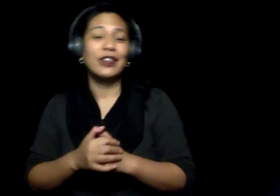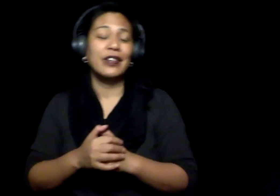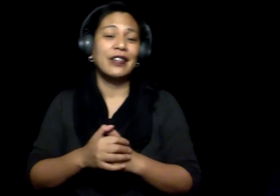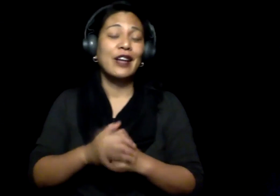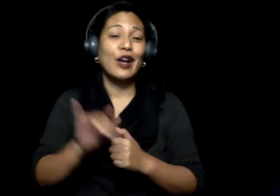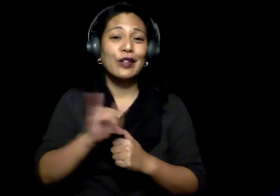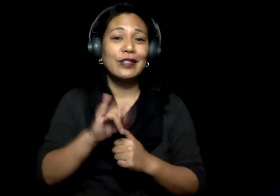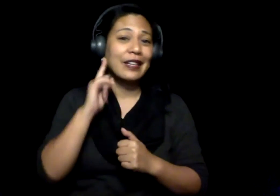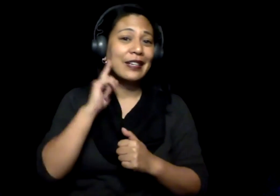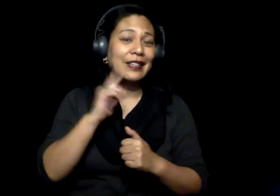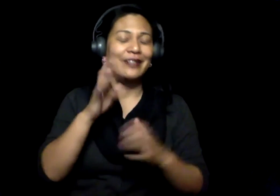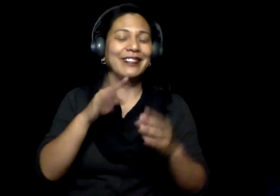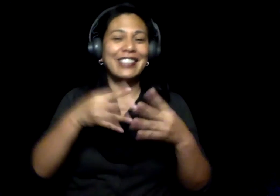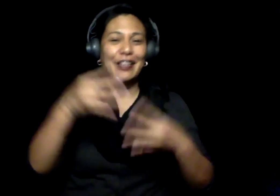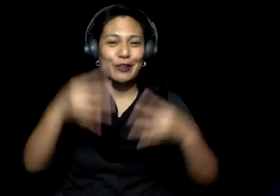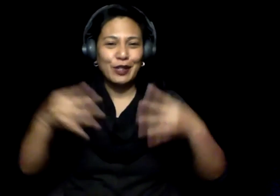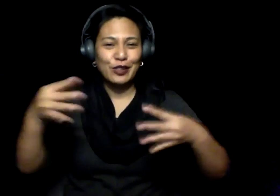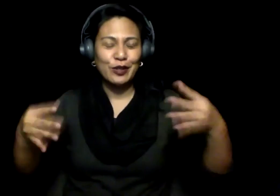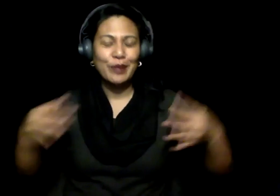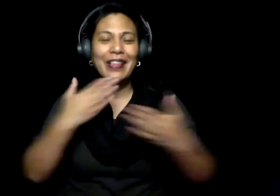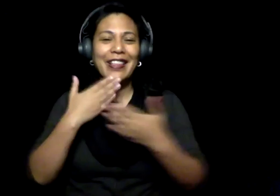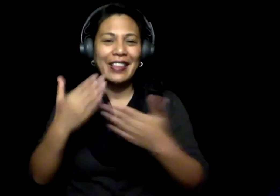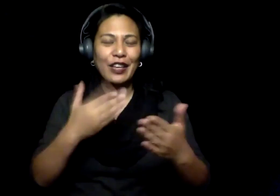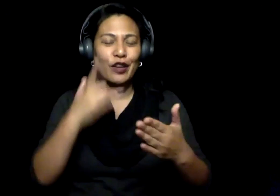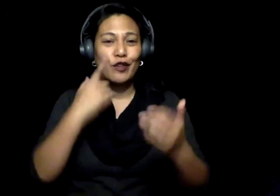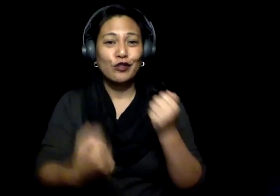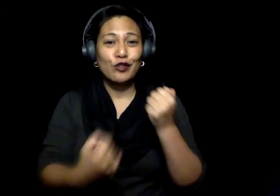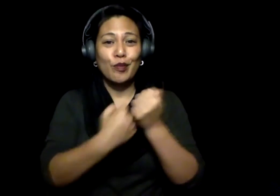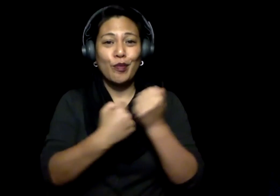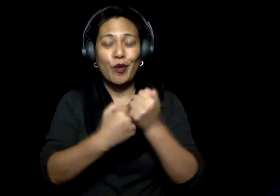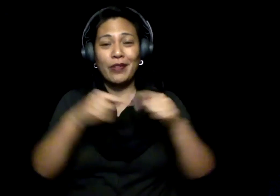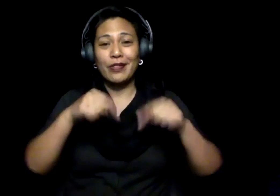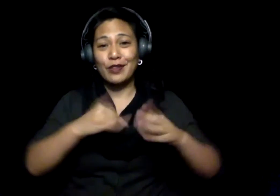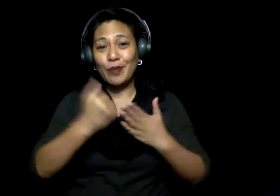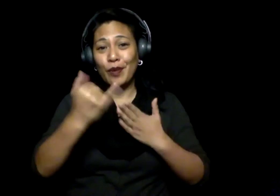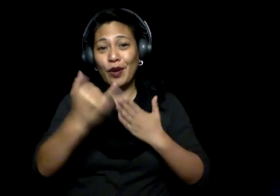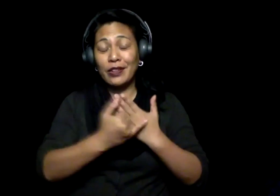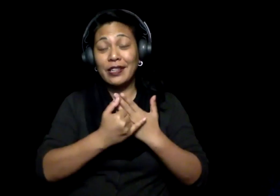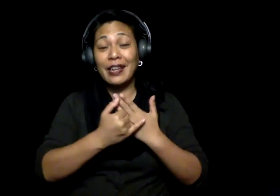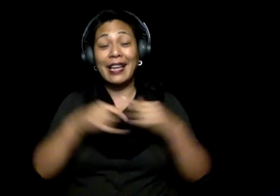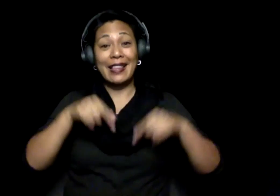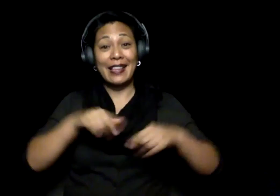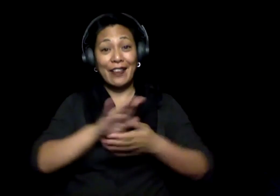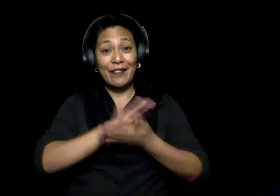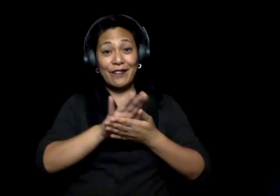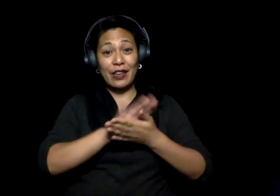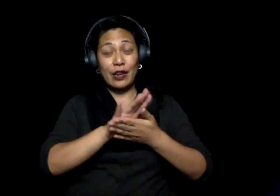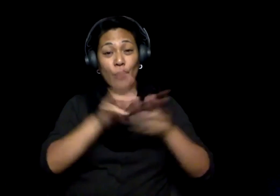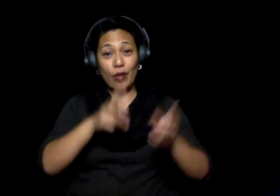Deaf Spectrum for supporting us on this project. And this video will be online, so please share it with your friends.